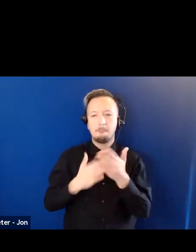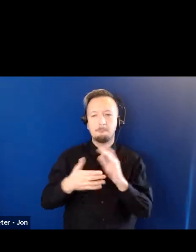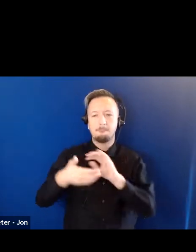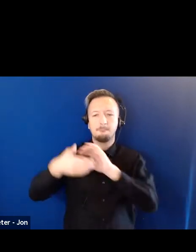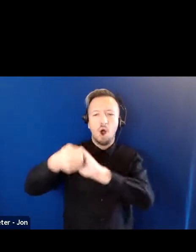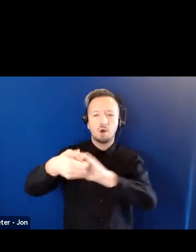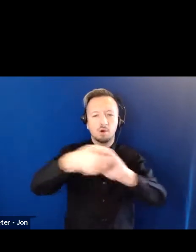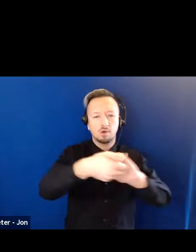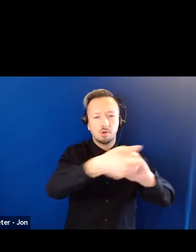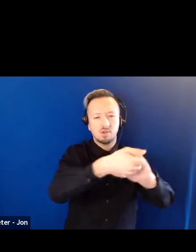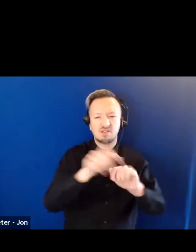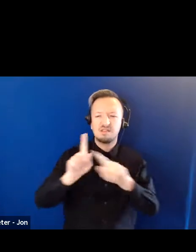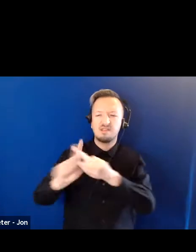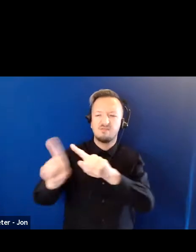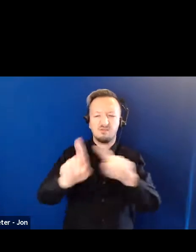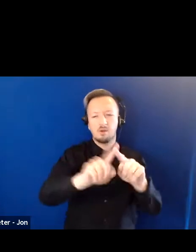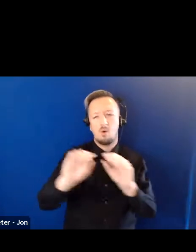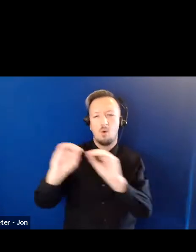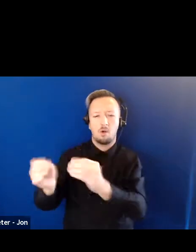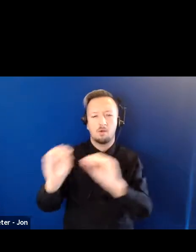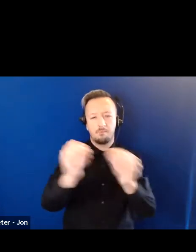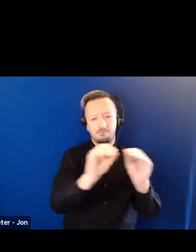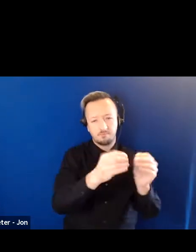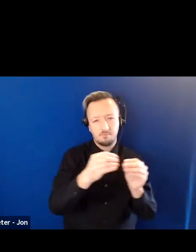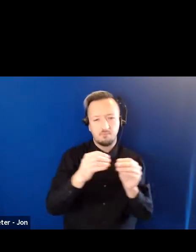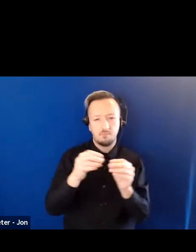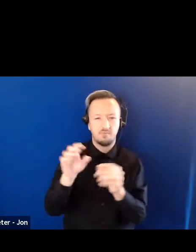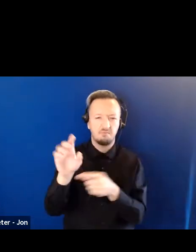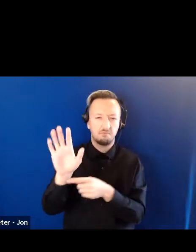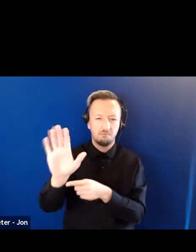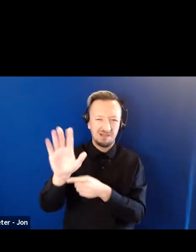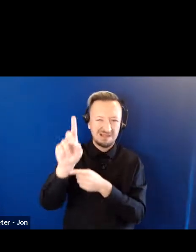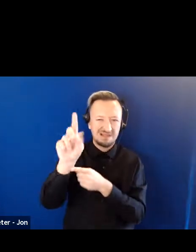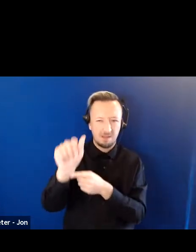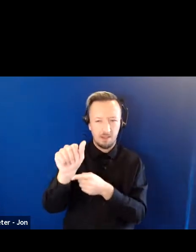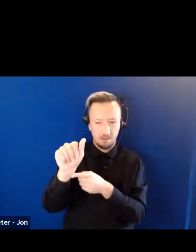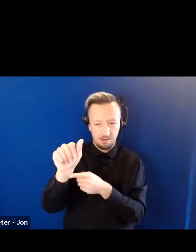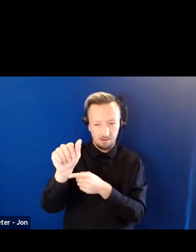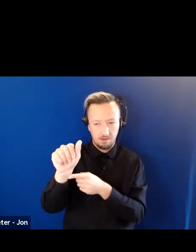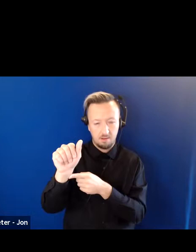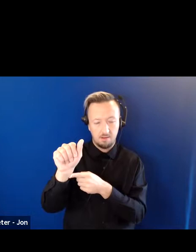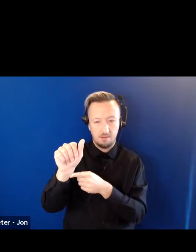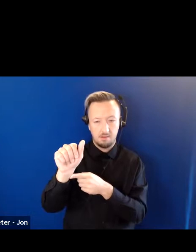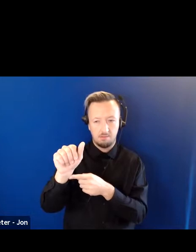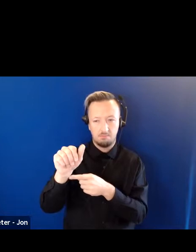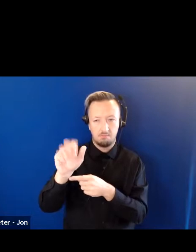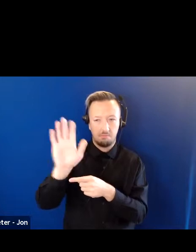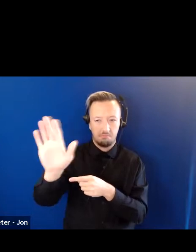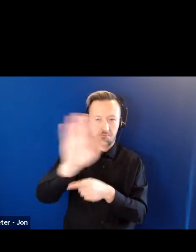other organizations that are disability focused, is establishing some of